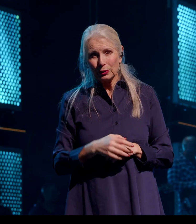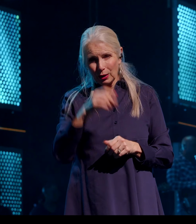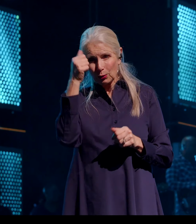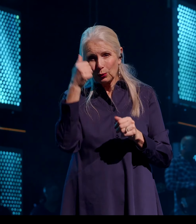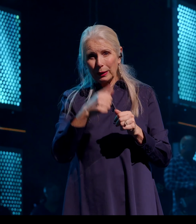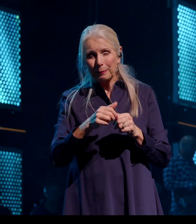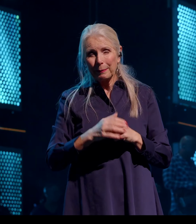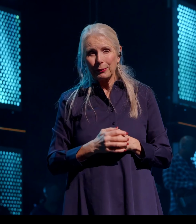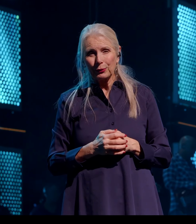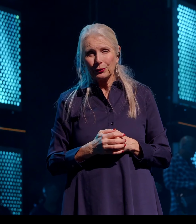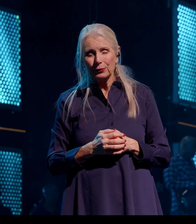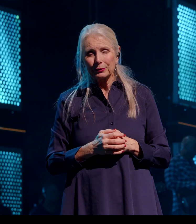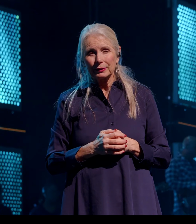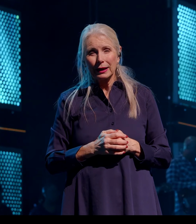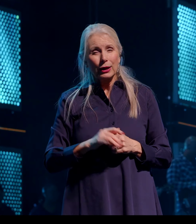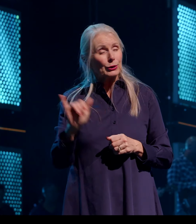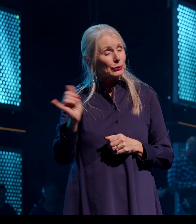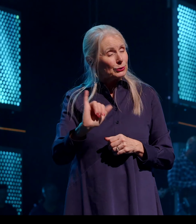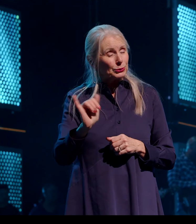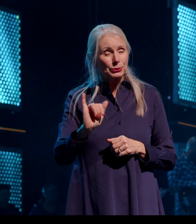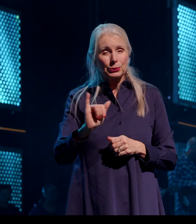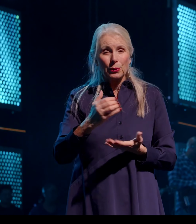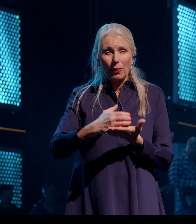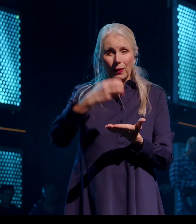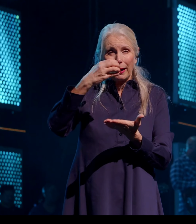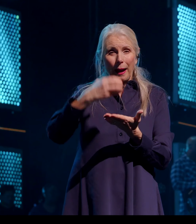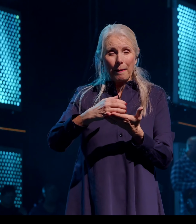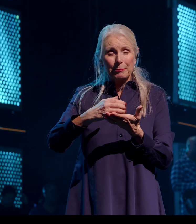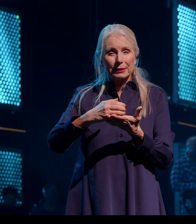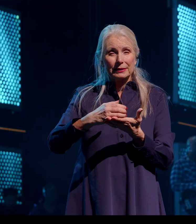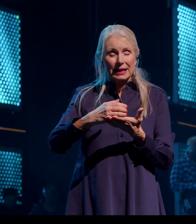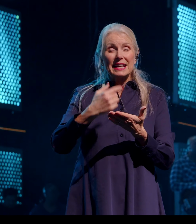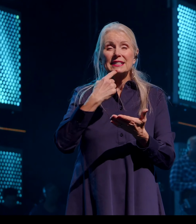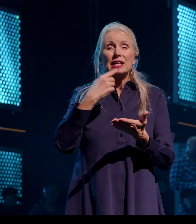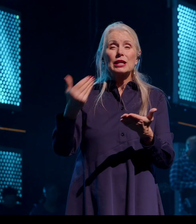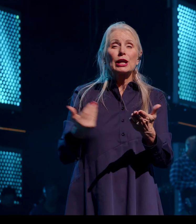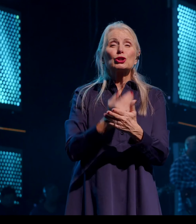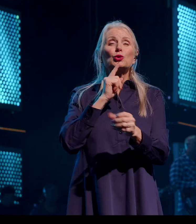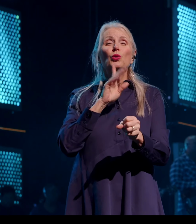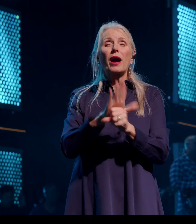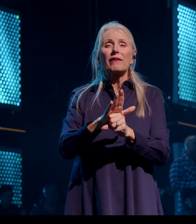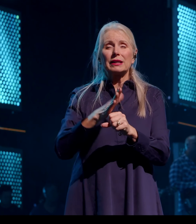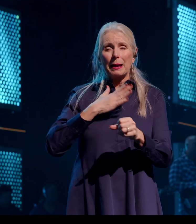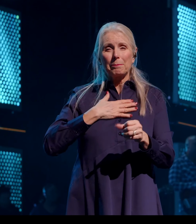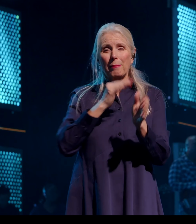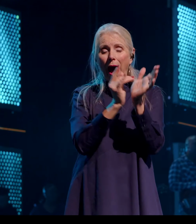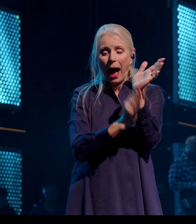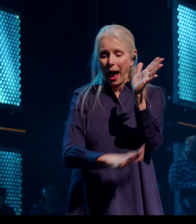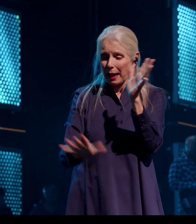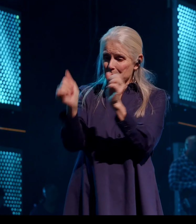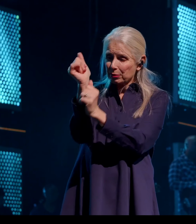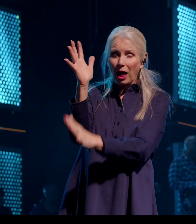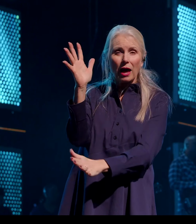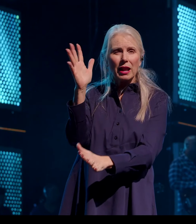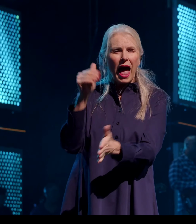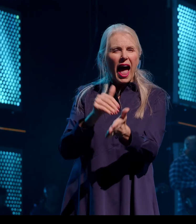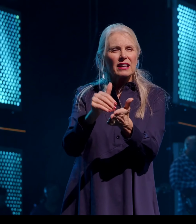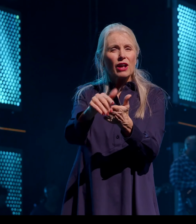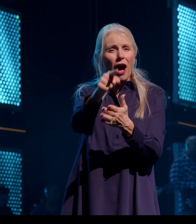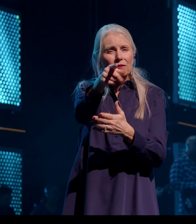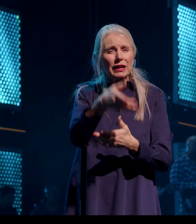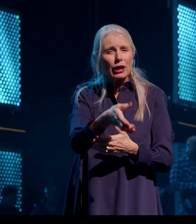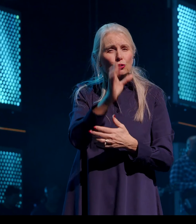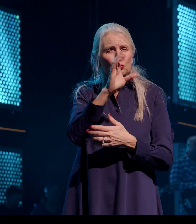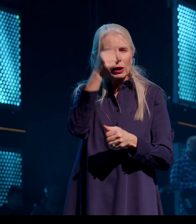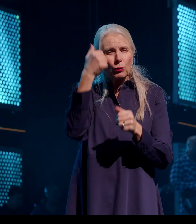In the same way also, he took the cup after supper, saying, this cup is the new covenant in my blood. Do this as often as you drink it in remembrance